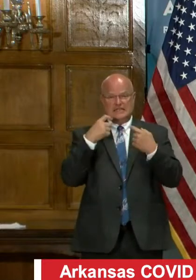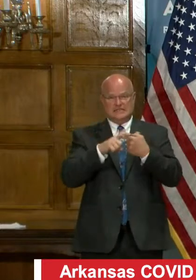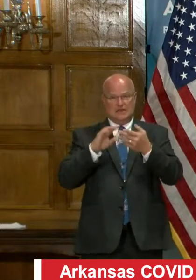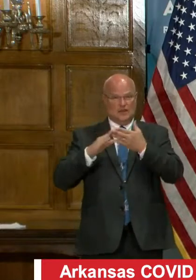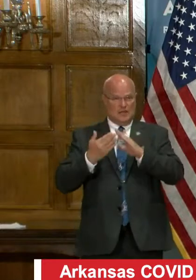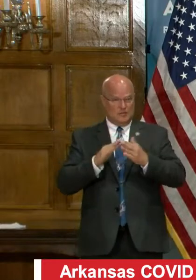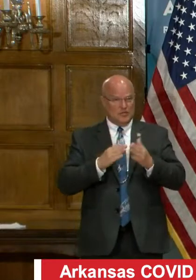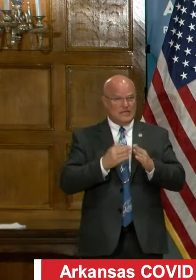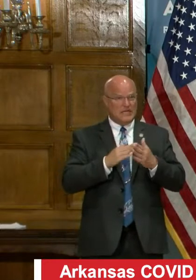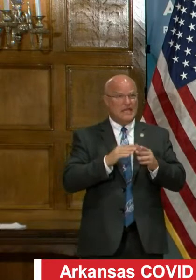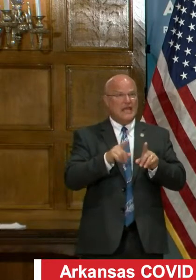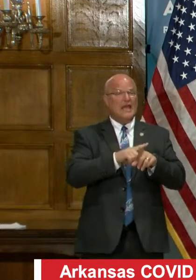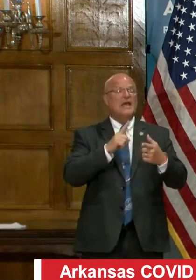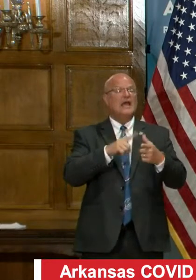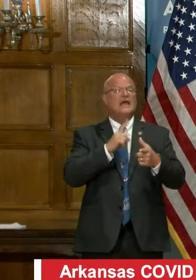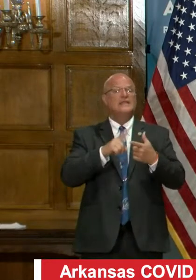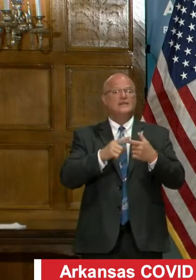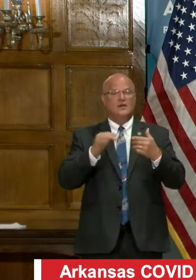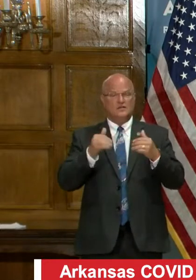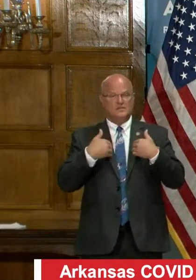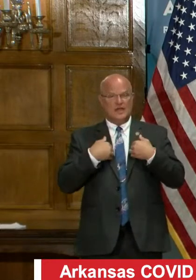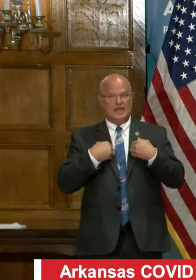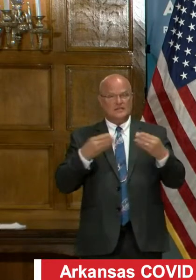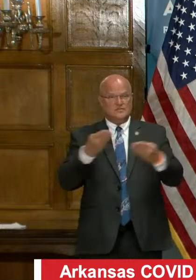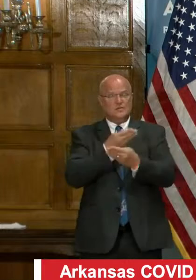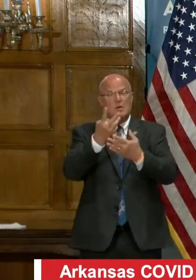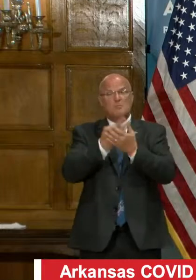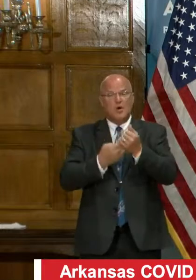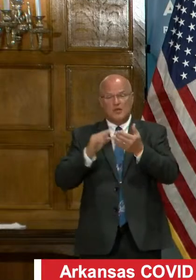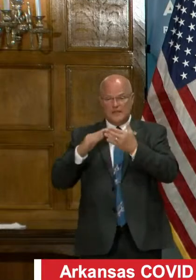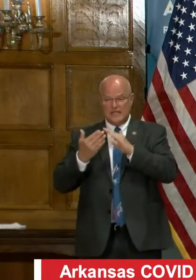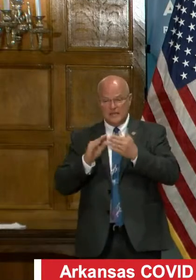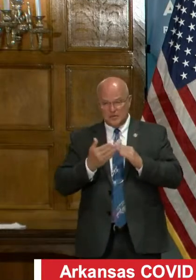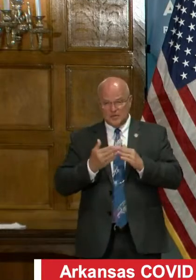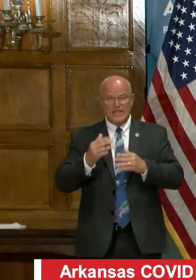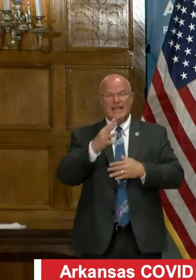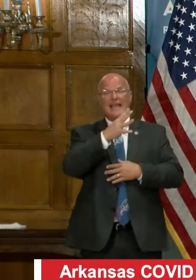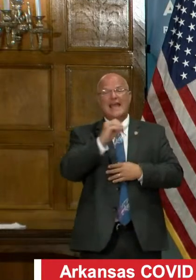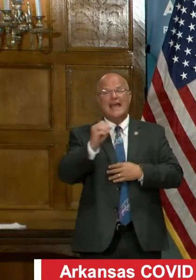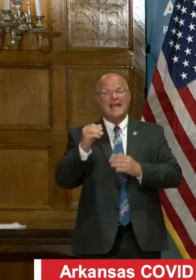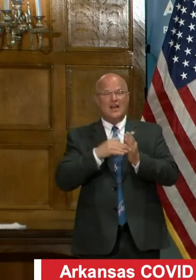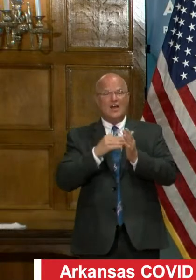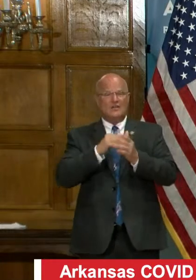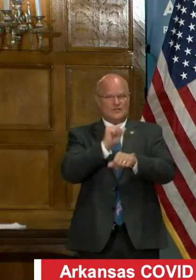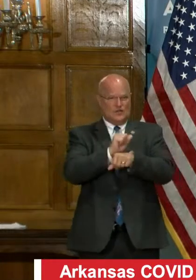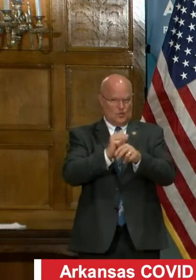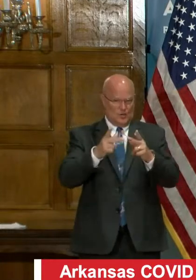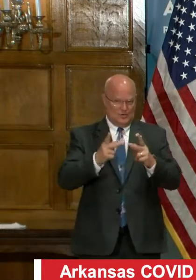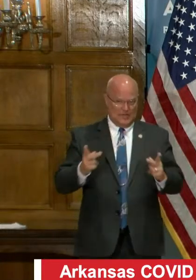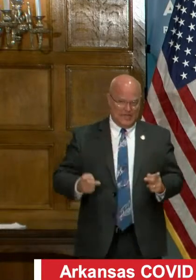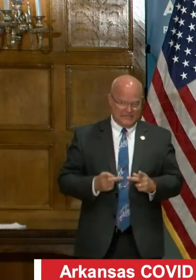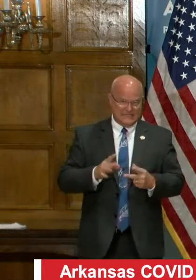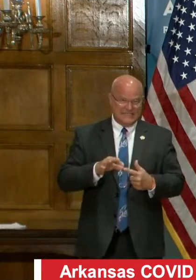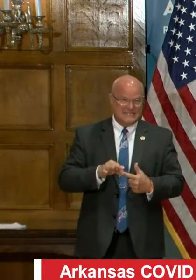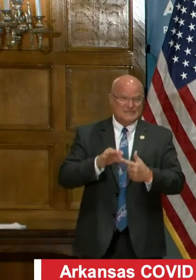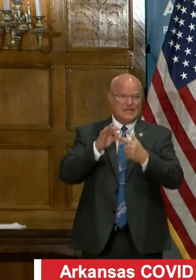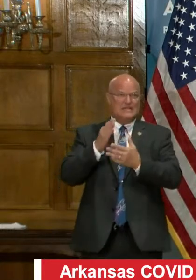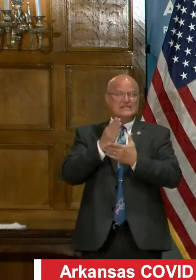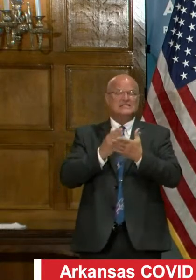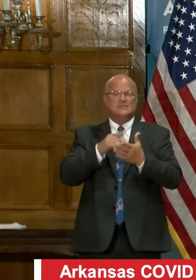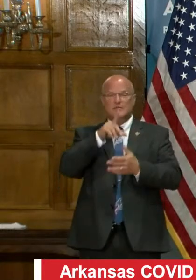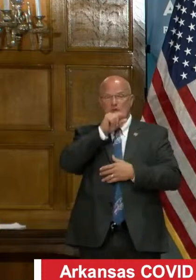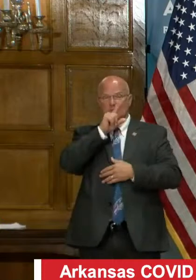Latino community, and then we've had transmission both in the community and oftentimes in the workplace, especially some of